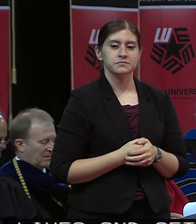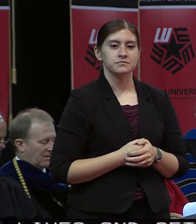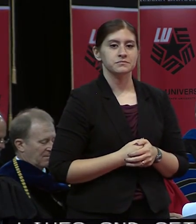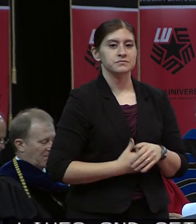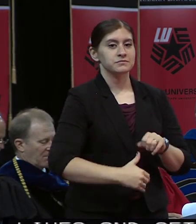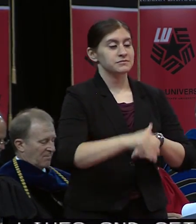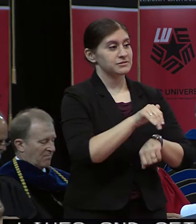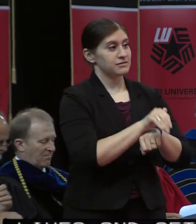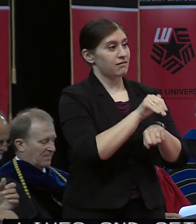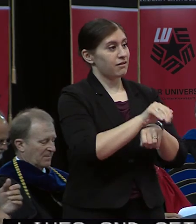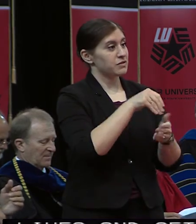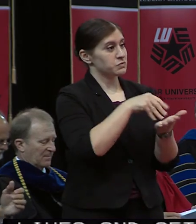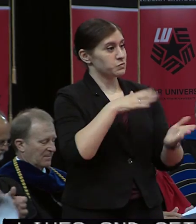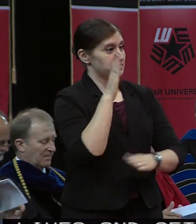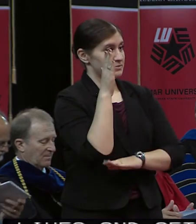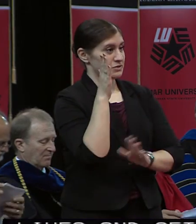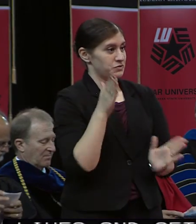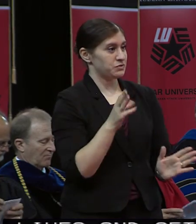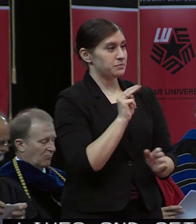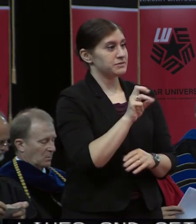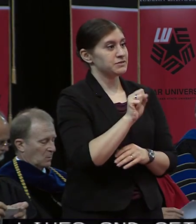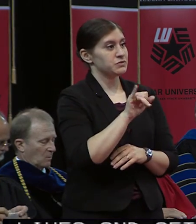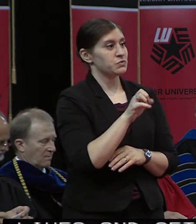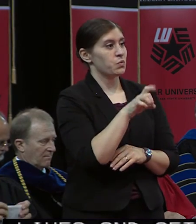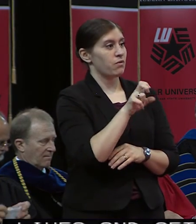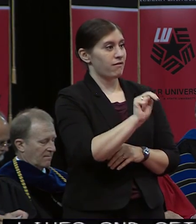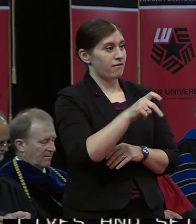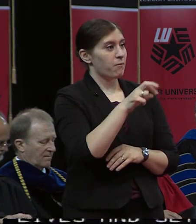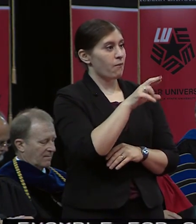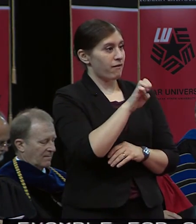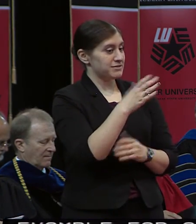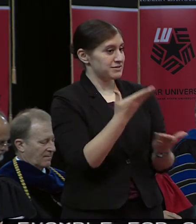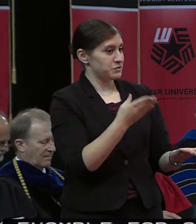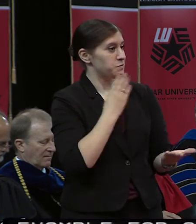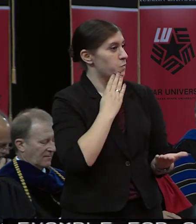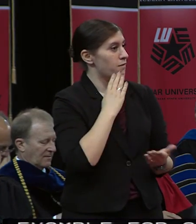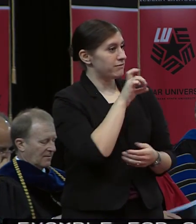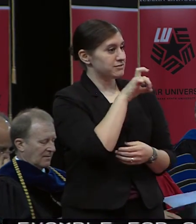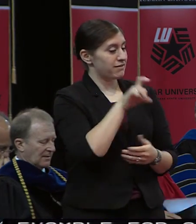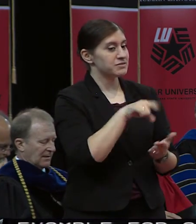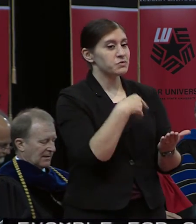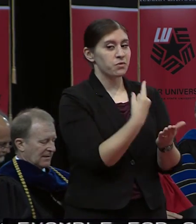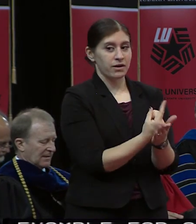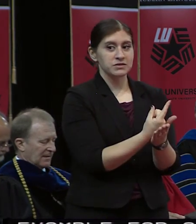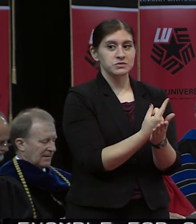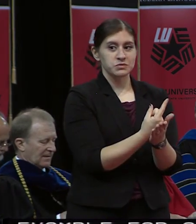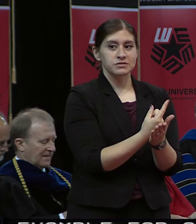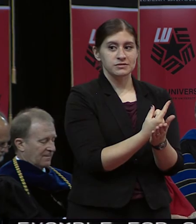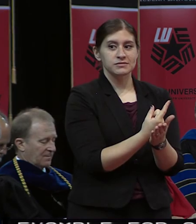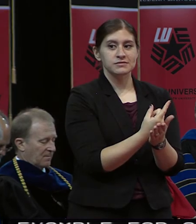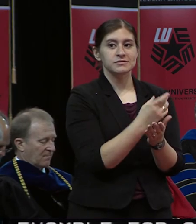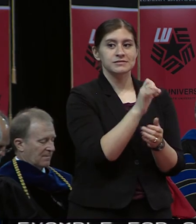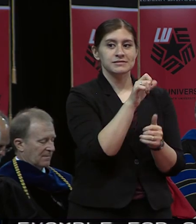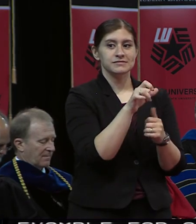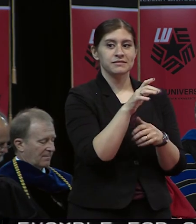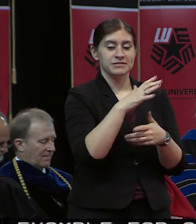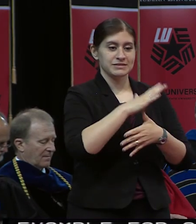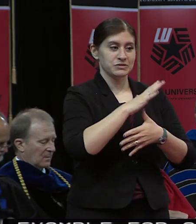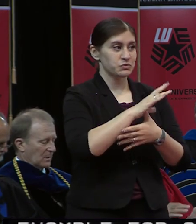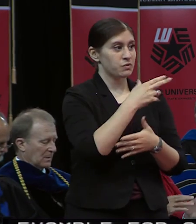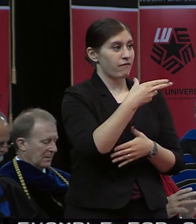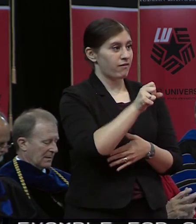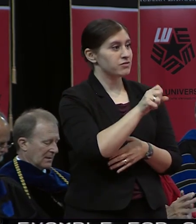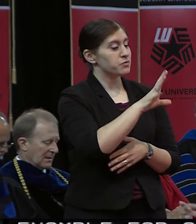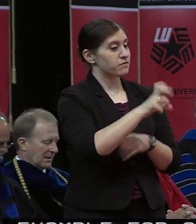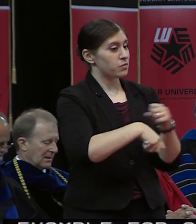Tonight's student speaker, Ms. Jordan Price of Beaumont, Texas, was a graduate of Westbrook Senior High School. In